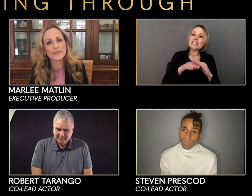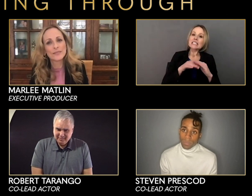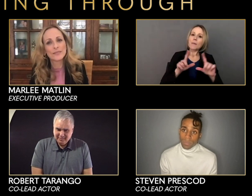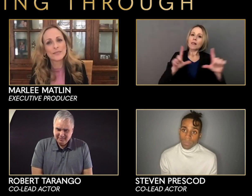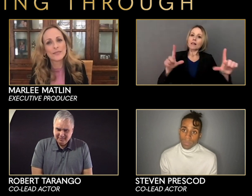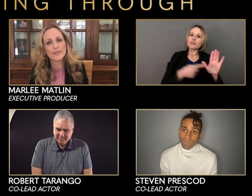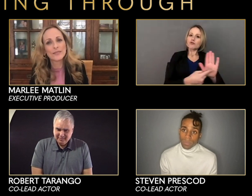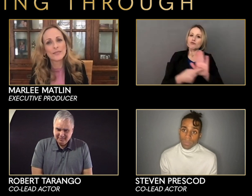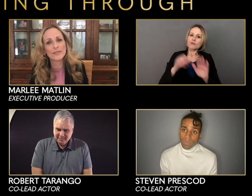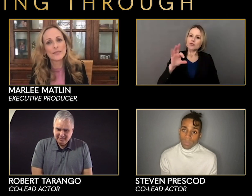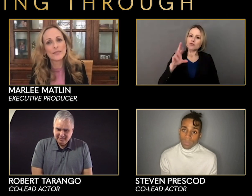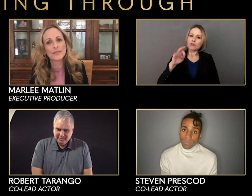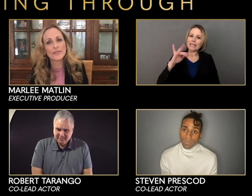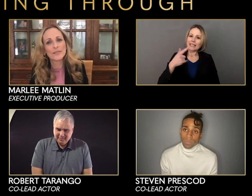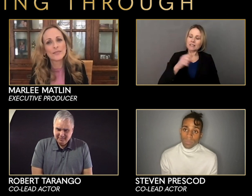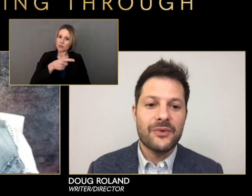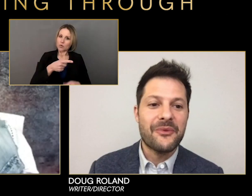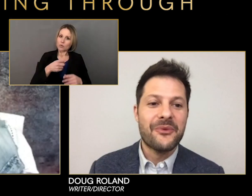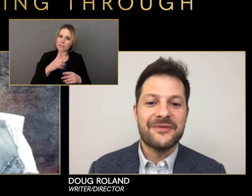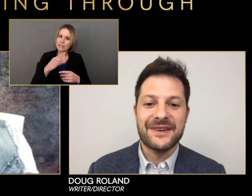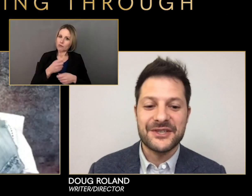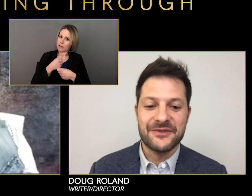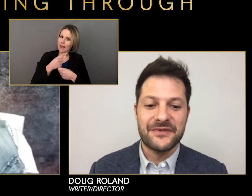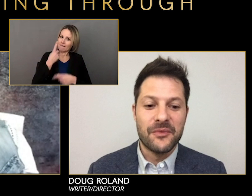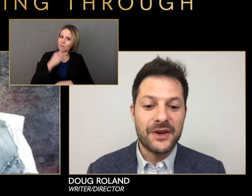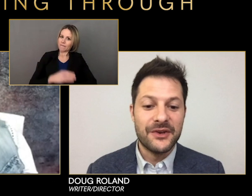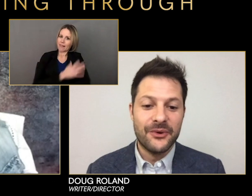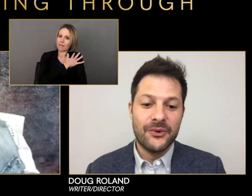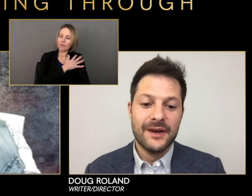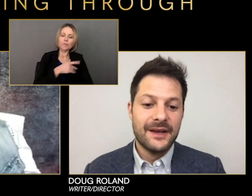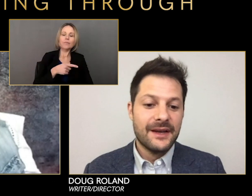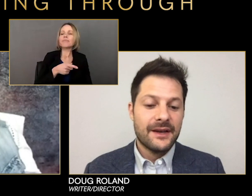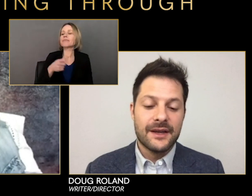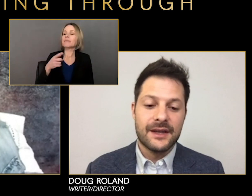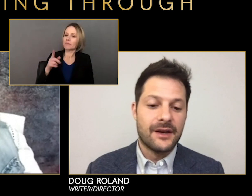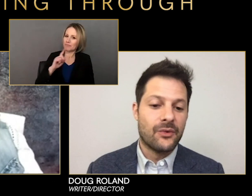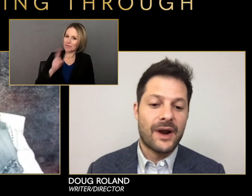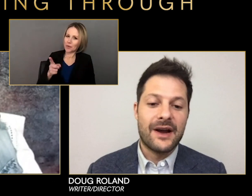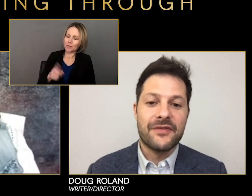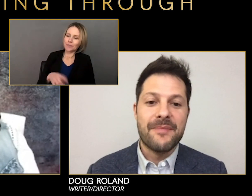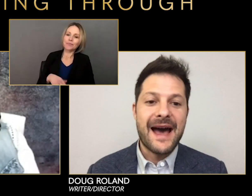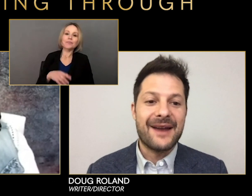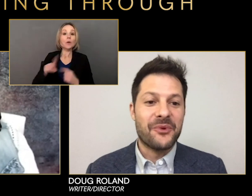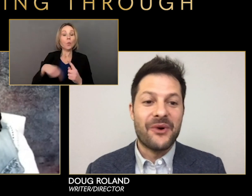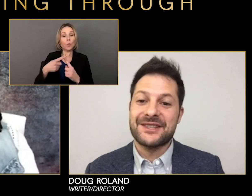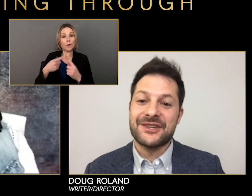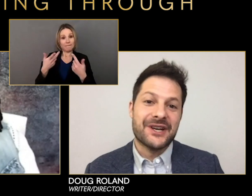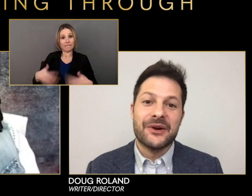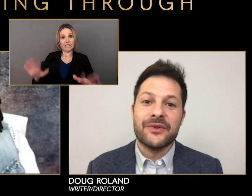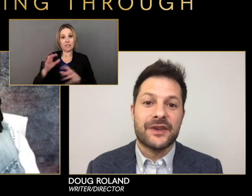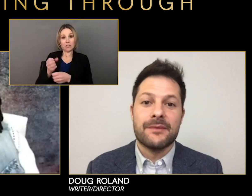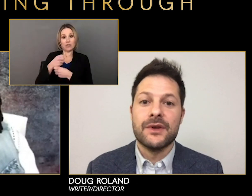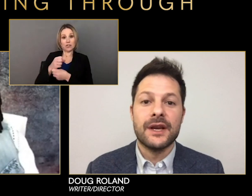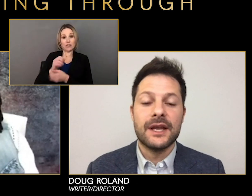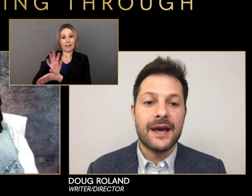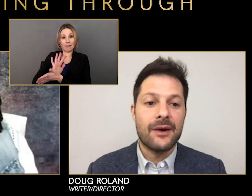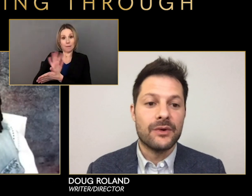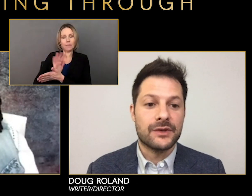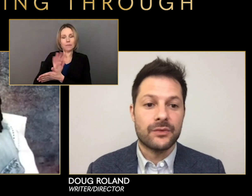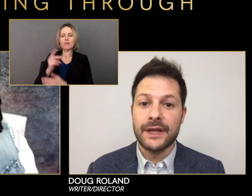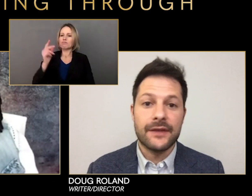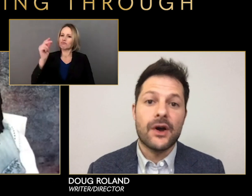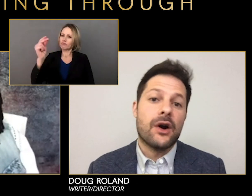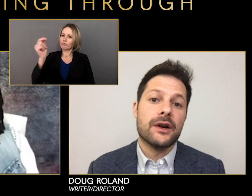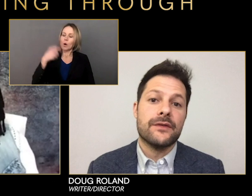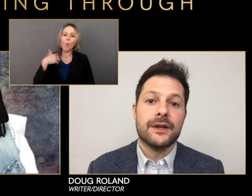Through. Sure. So, right when we finished the film, we knew, right off the bat, we wanted to share it with the community that